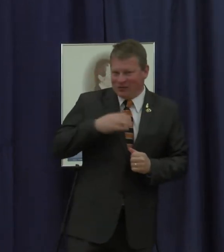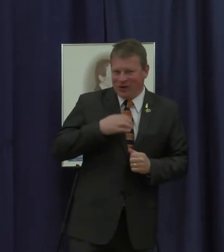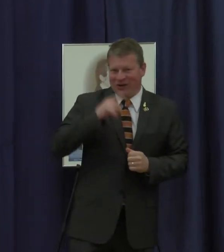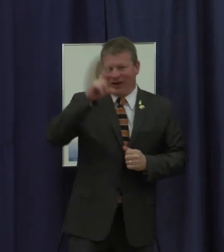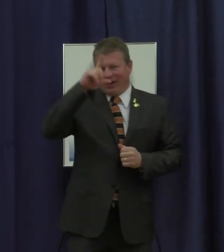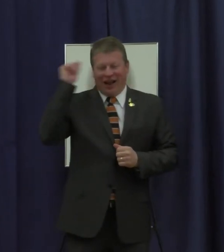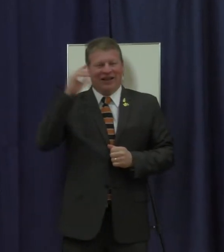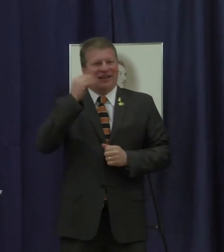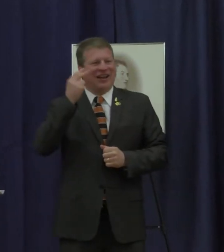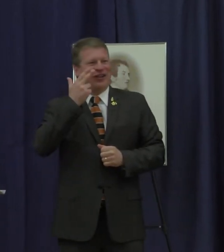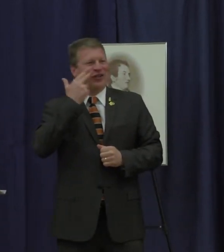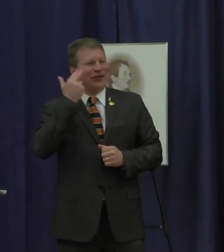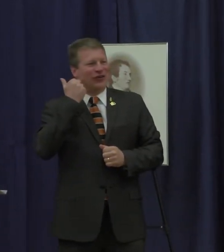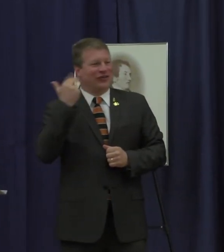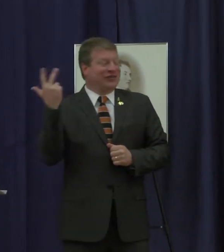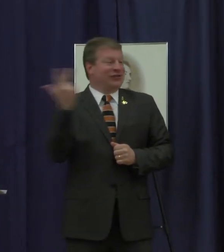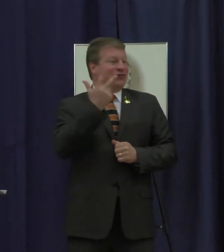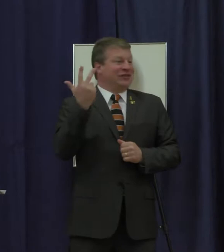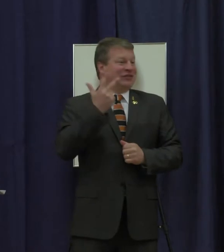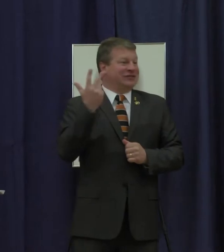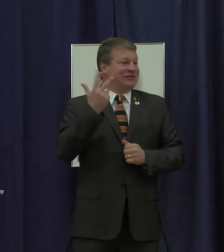Laurent Clerc, and Mason Cogswell.